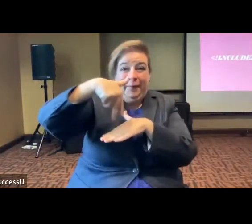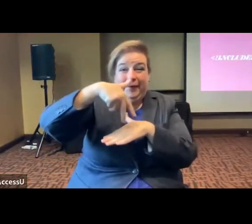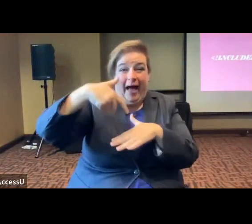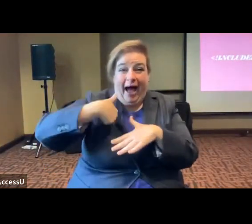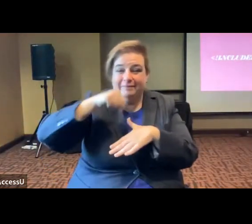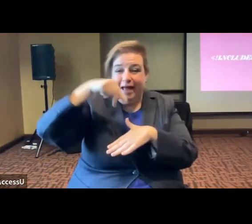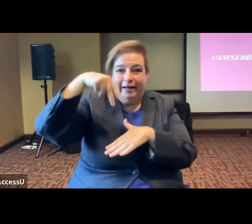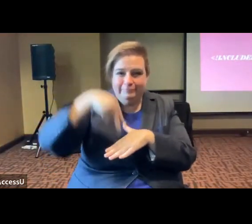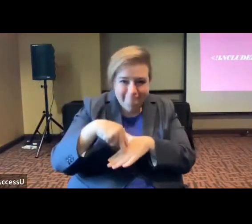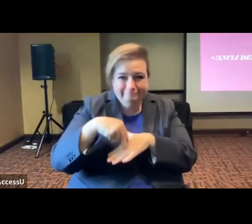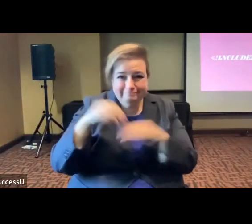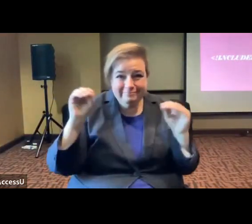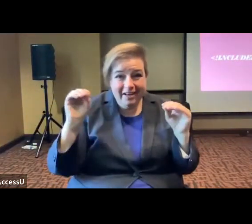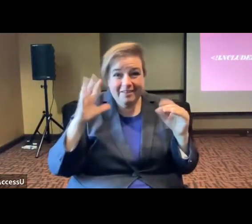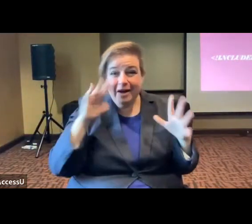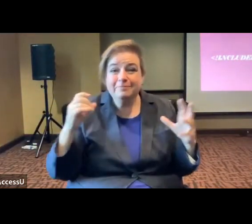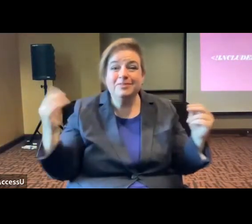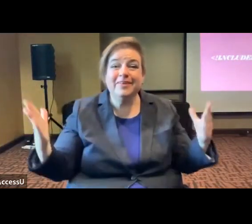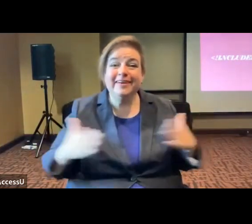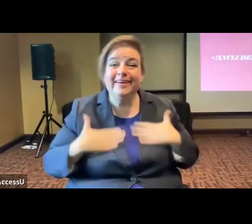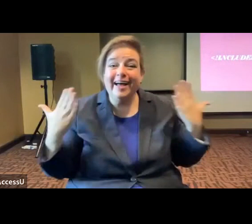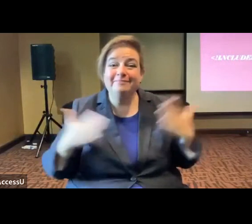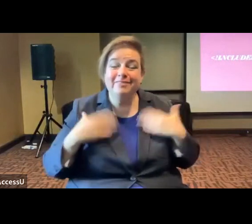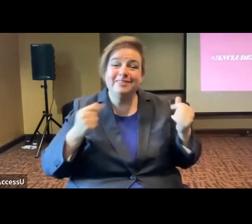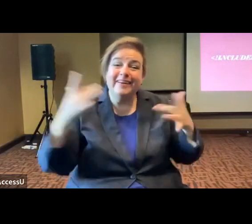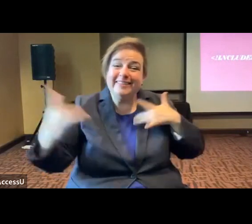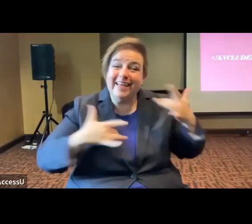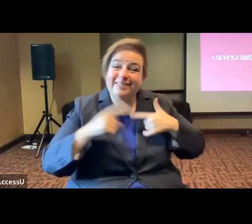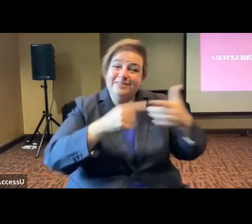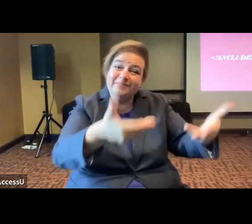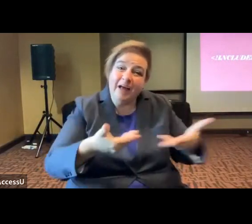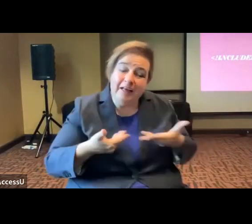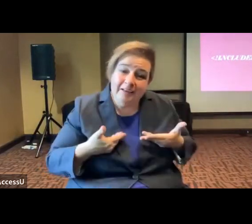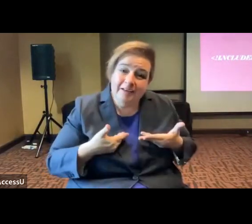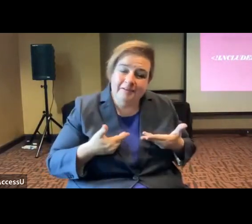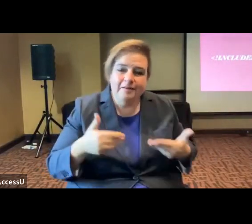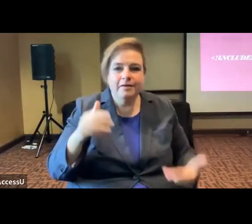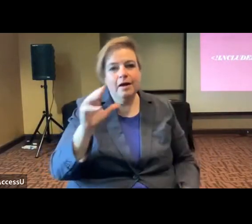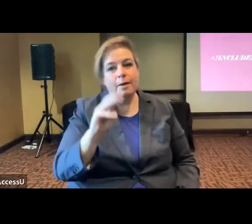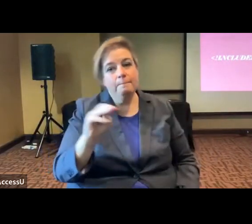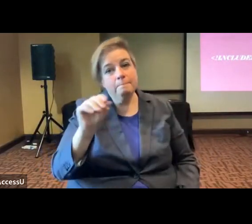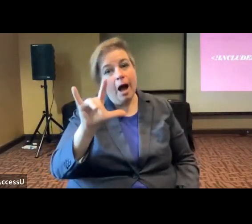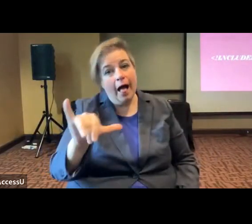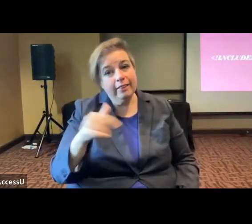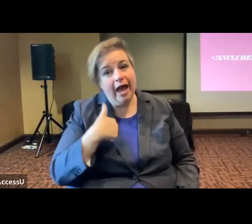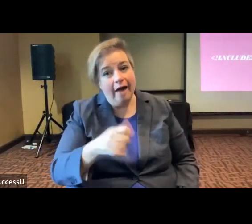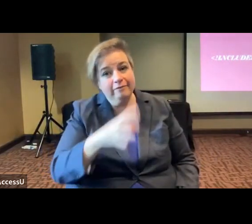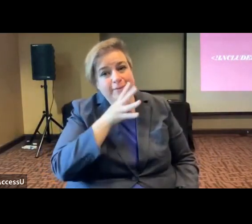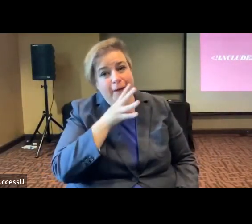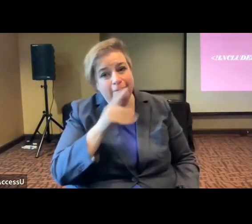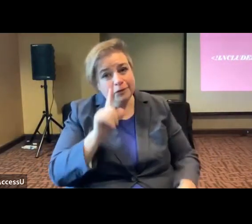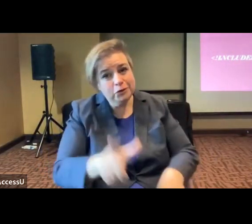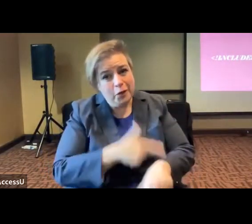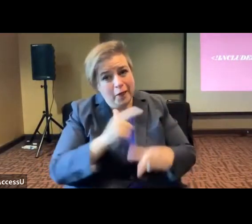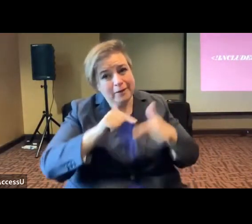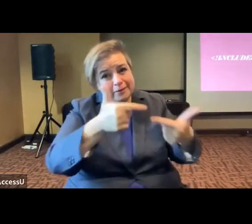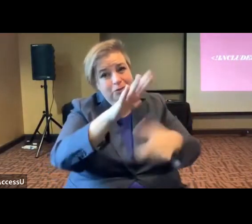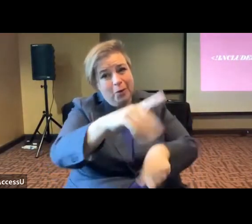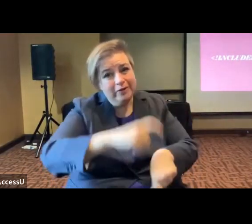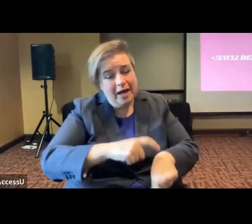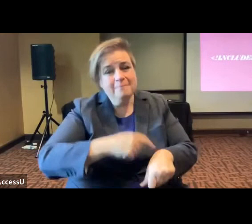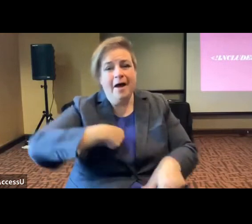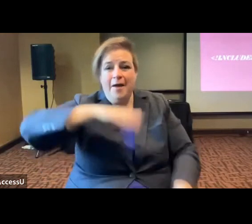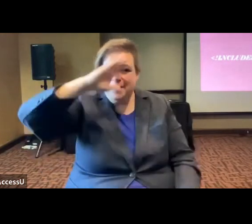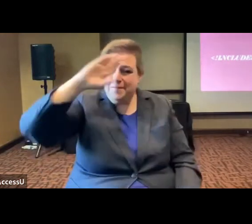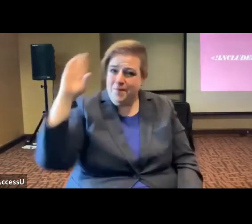so excited to welcome her. And Molly, I've taken up too much of your time. I know